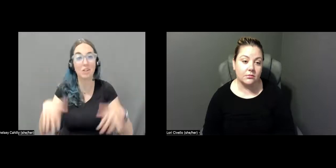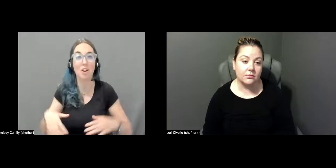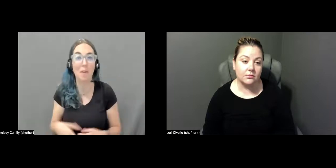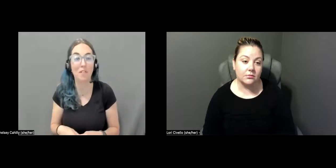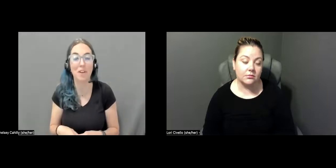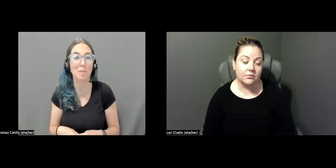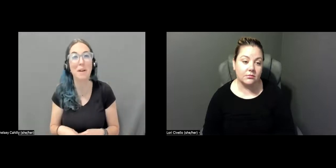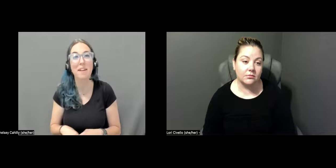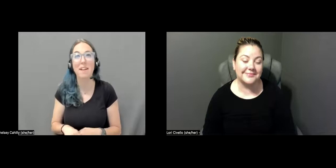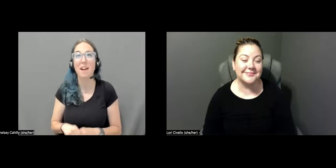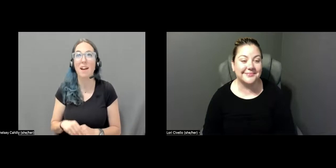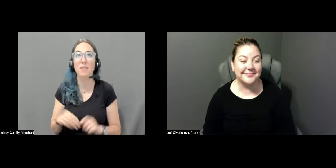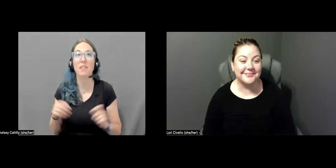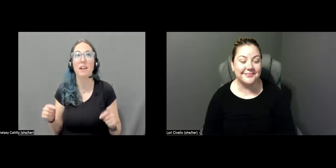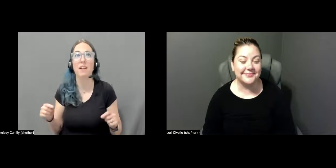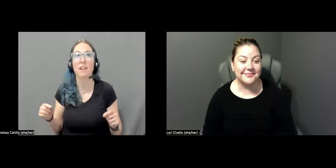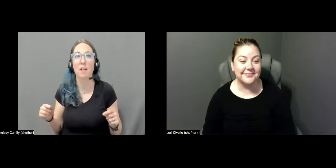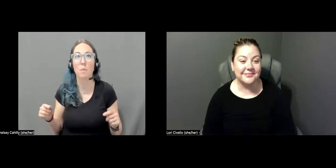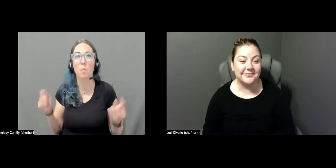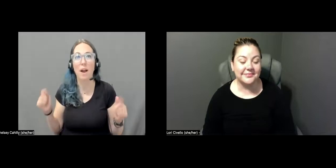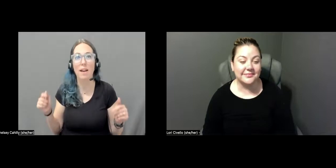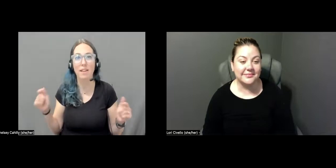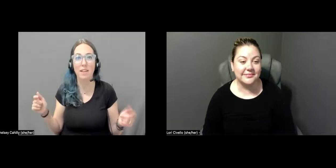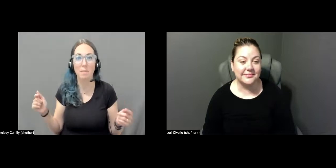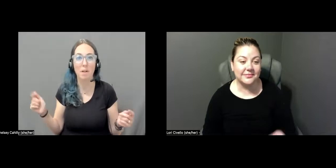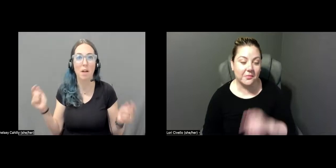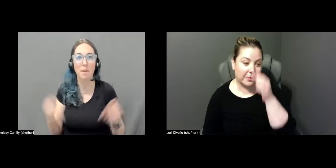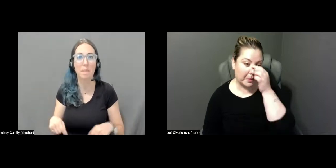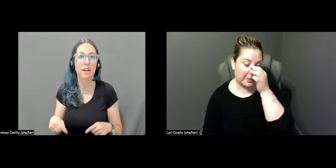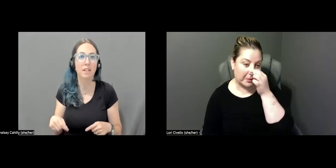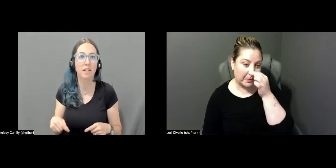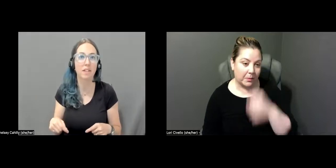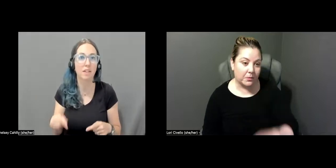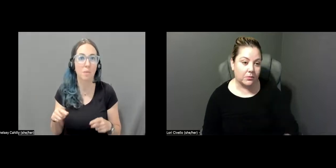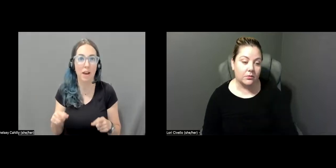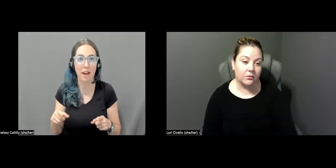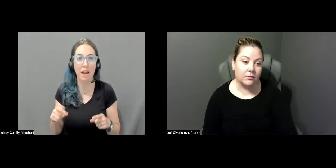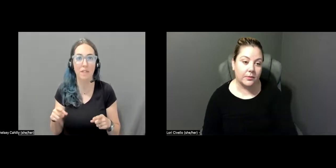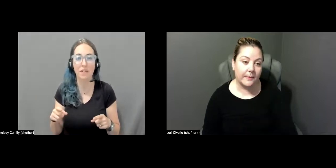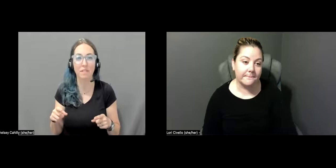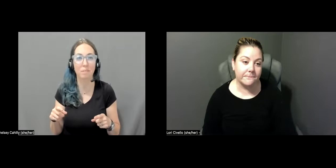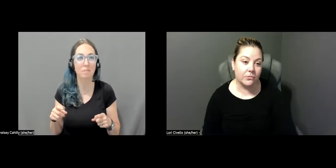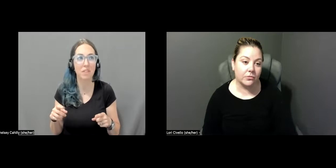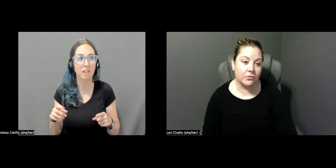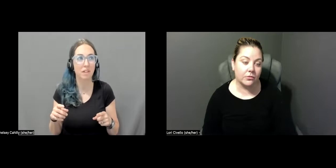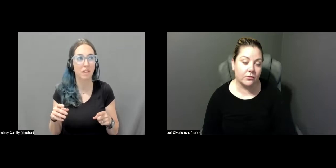we're going to talk about that later, but I think that why I keep coming back to this and why I